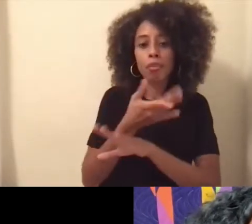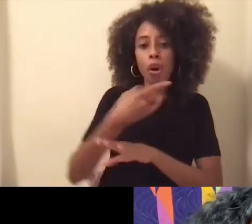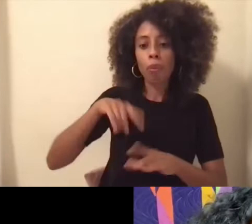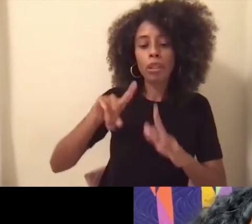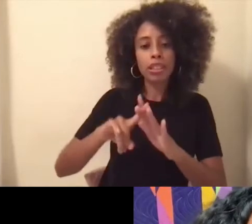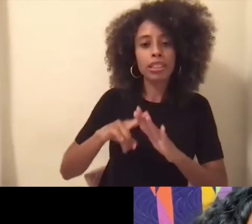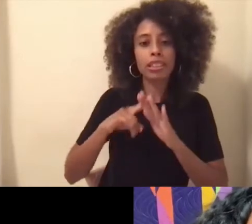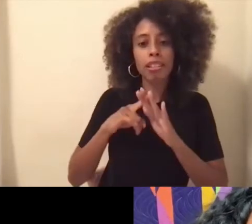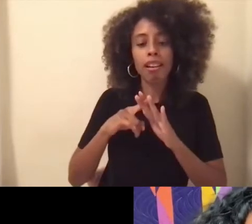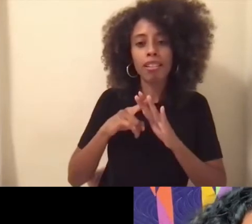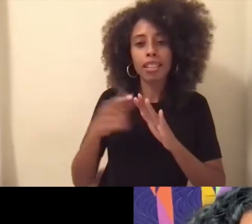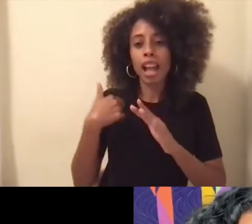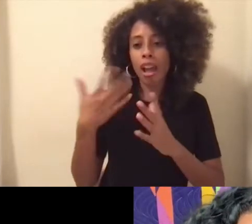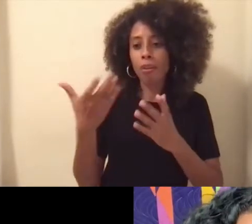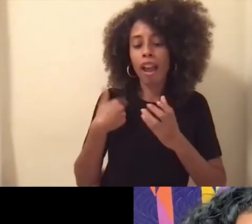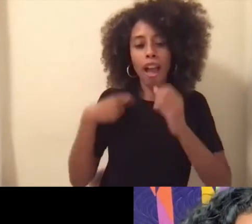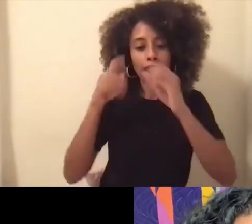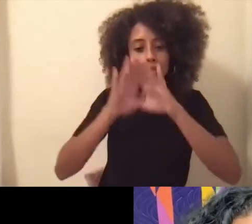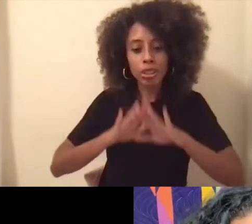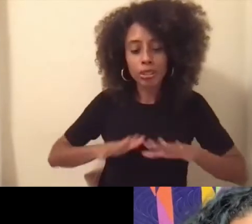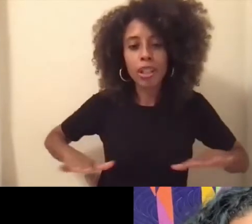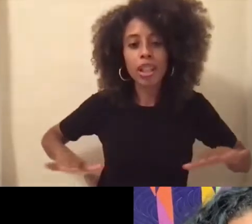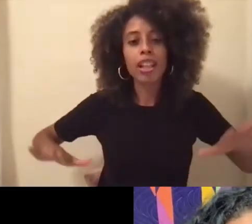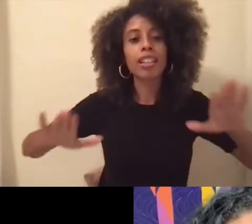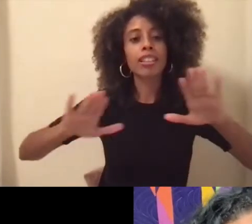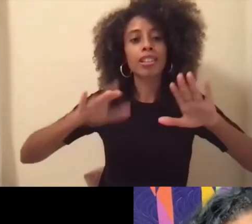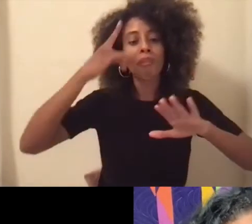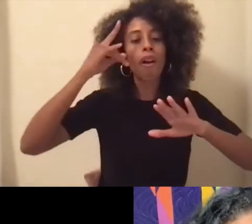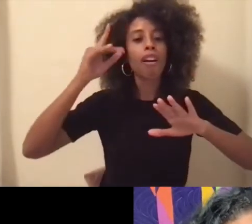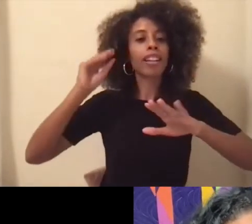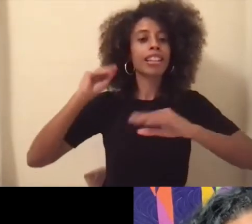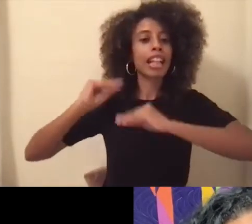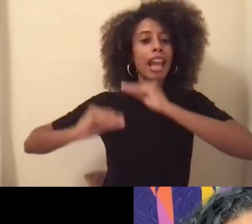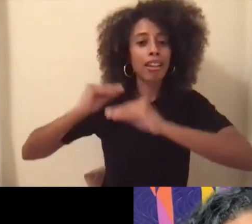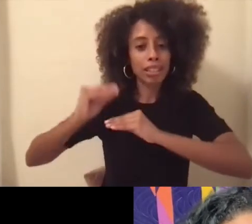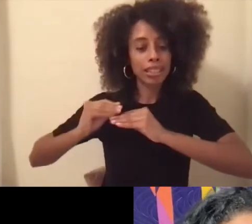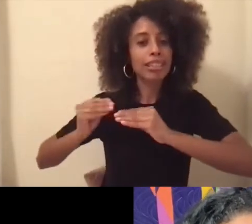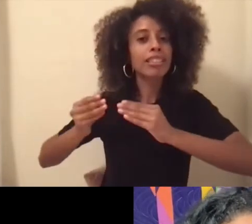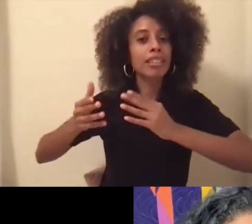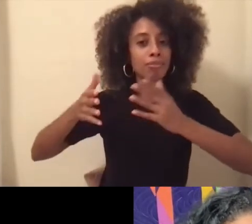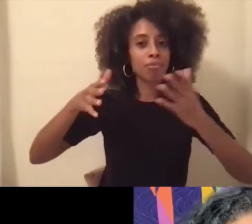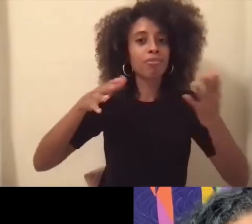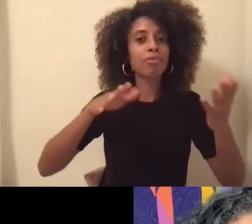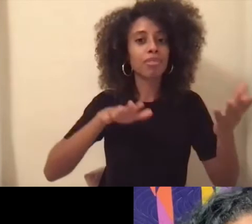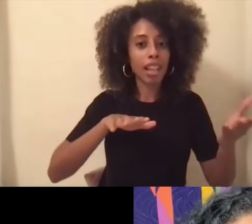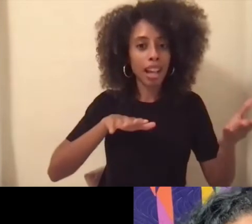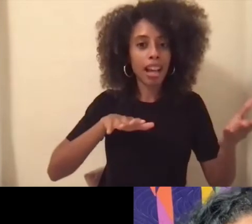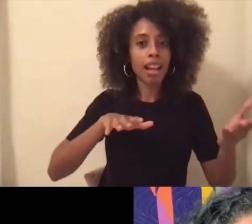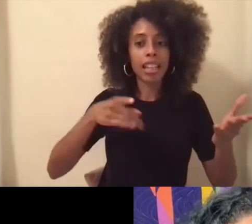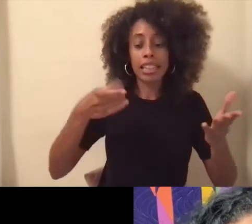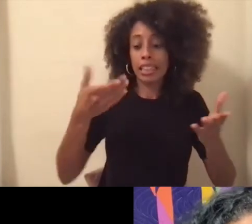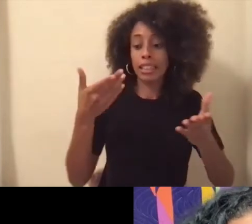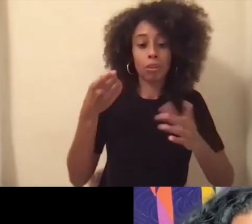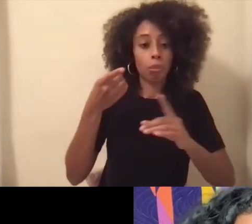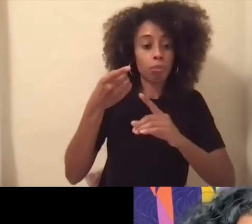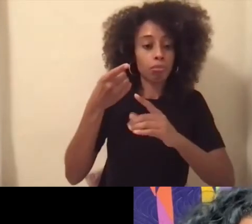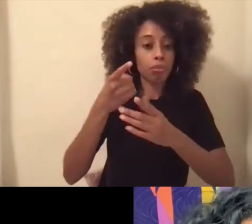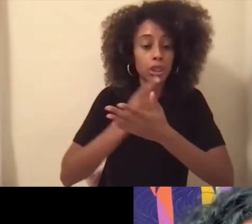space for the loved ones that have transitioned over the last week and few